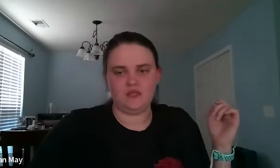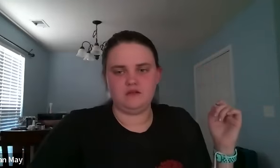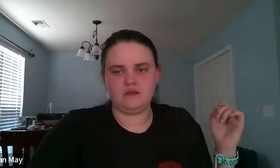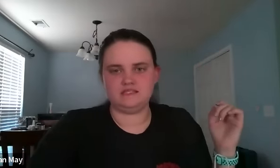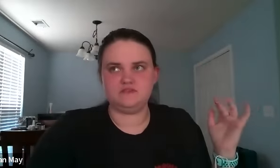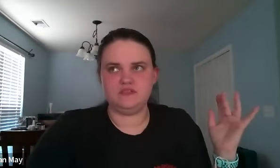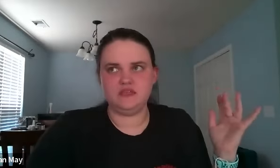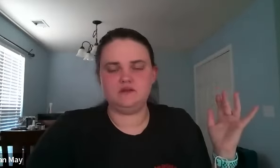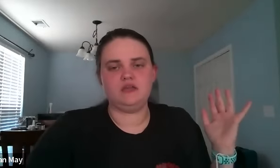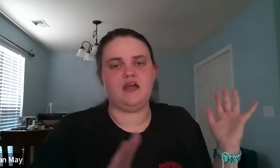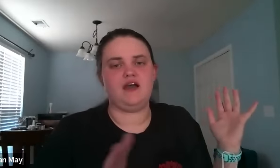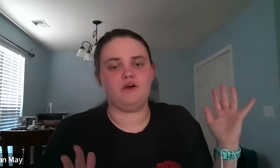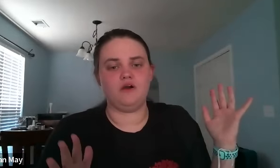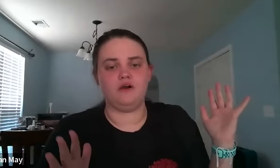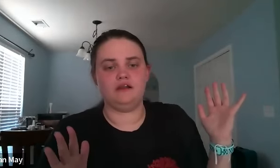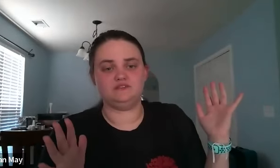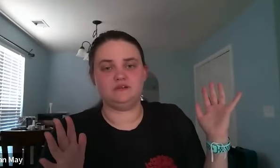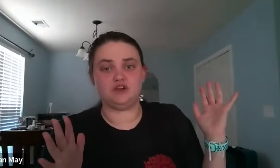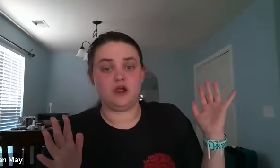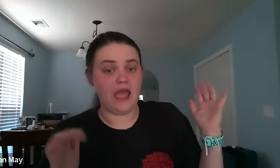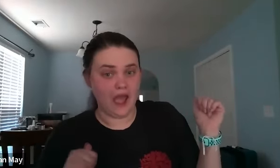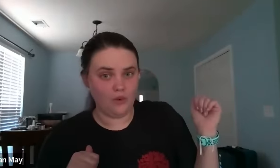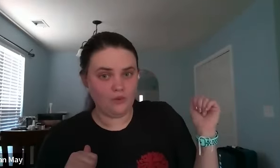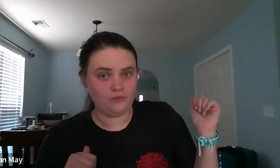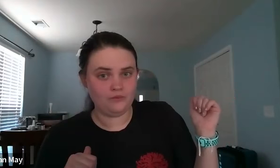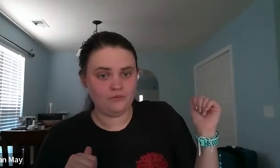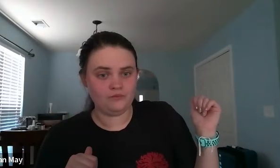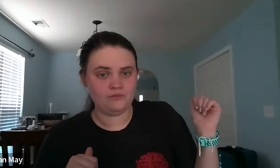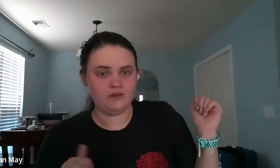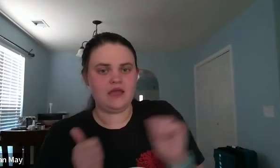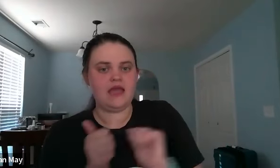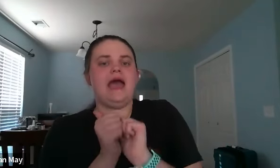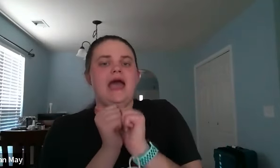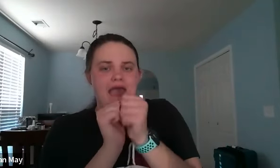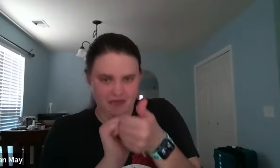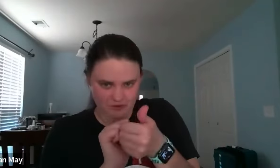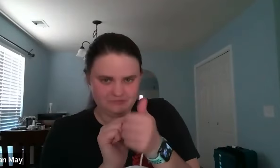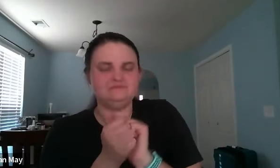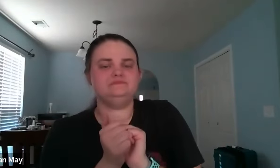All right, so then we have our next one is our how. How.